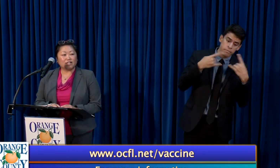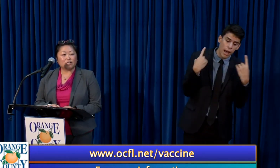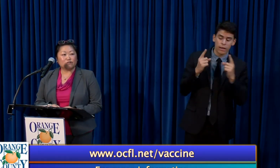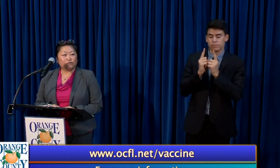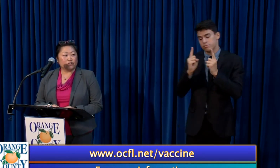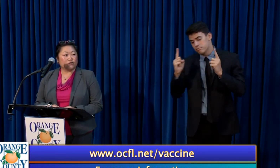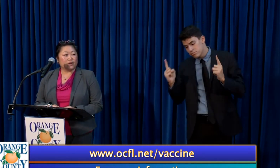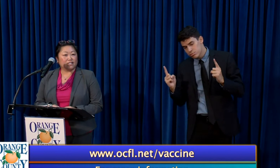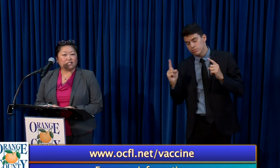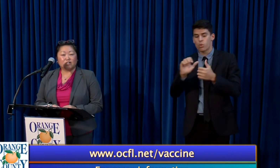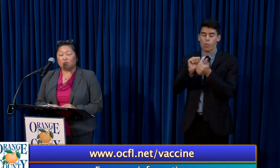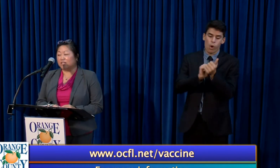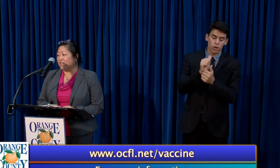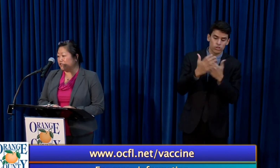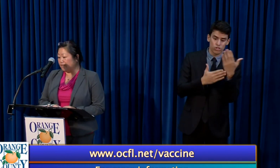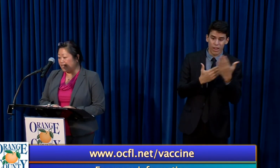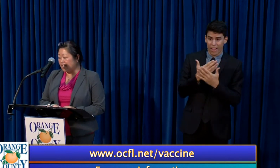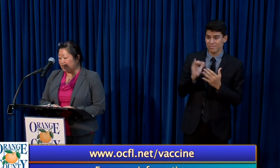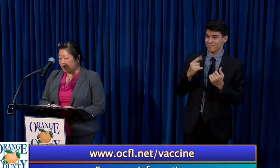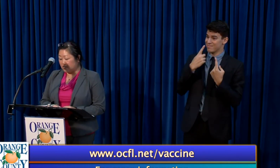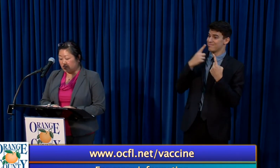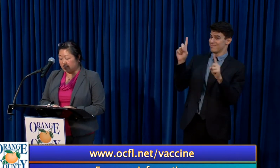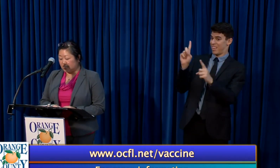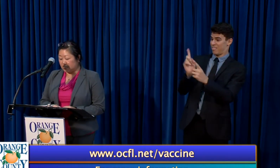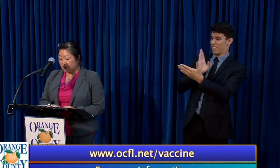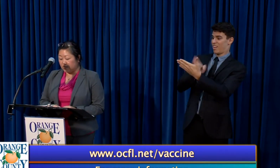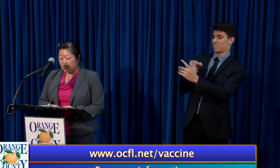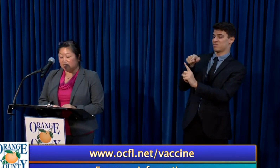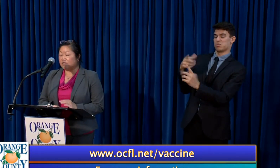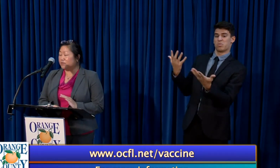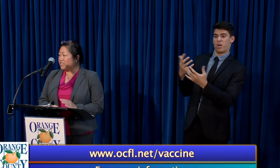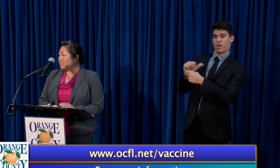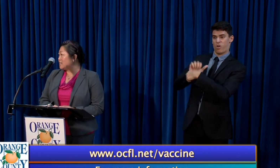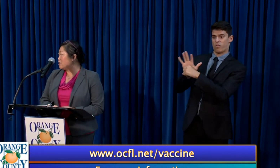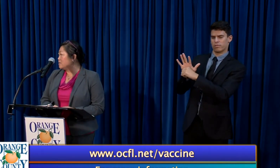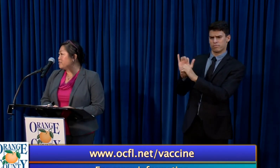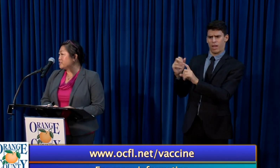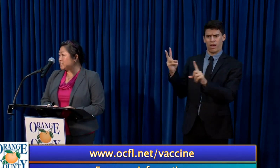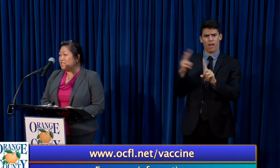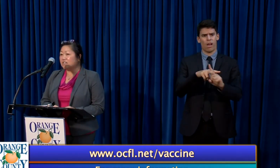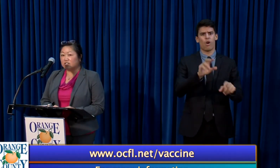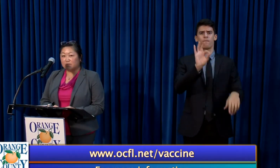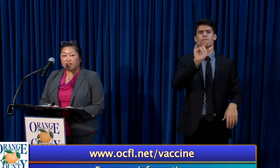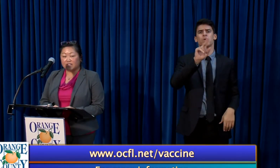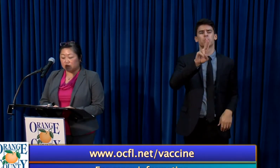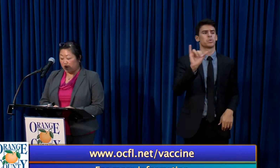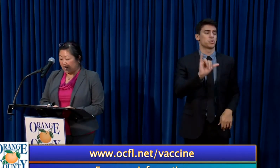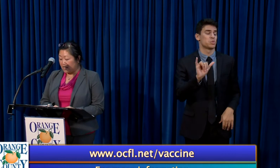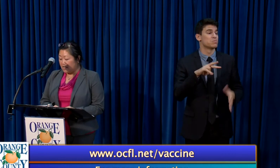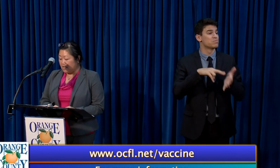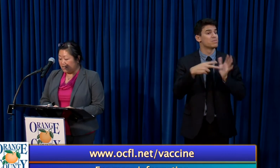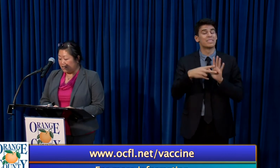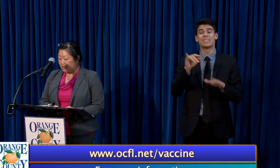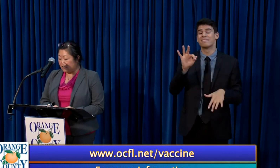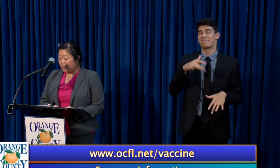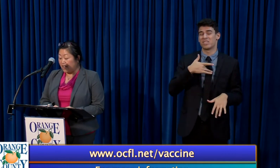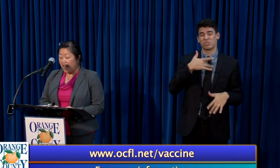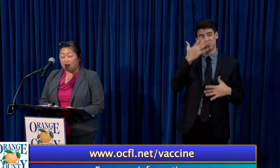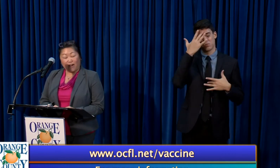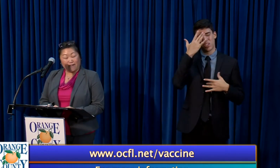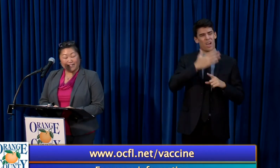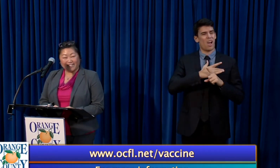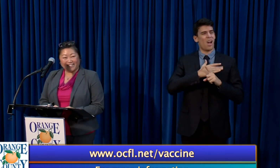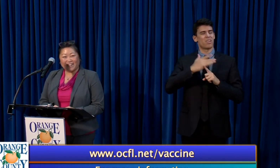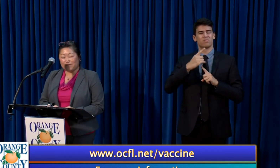works against the flu. And so we'd like to remind everyone to continue to please stay at home if you're sick to prevent spreading